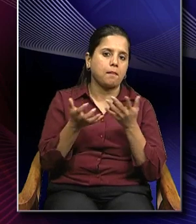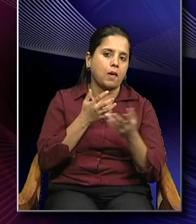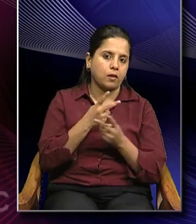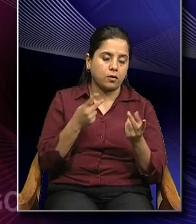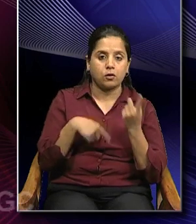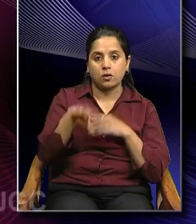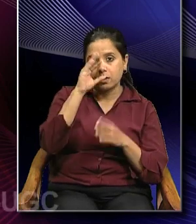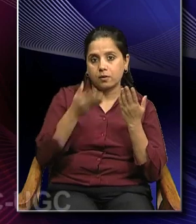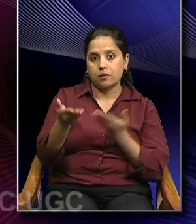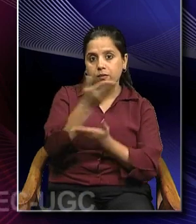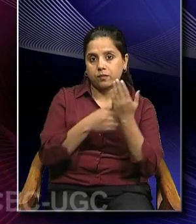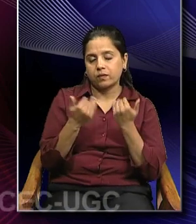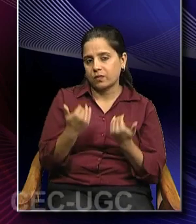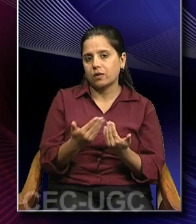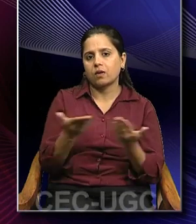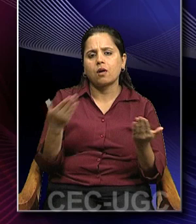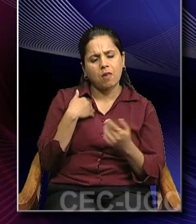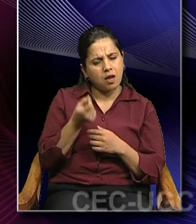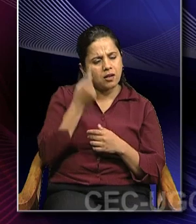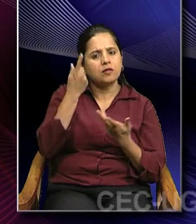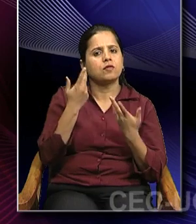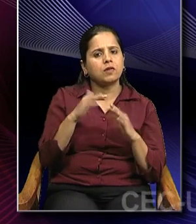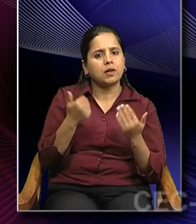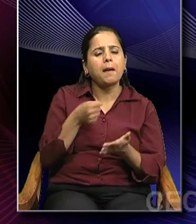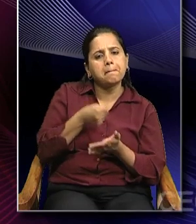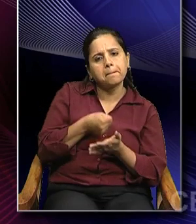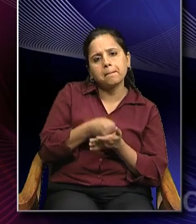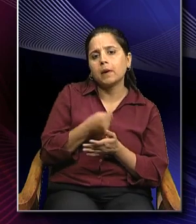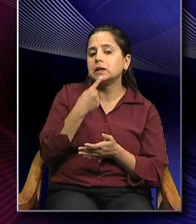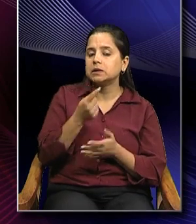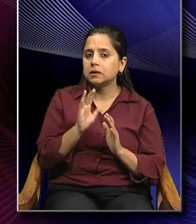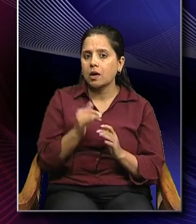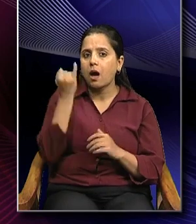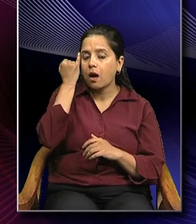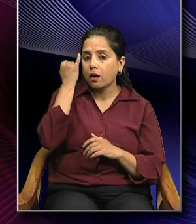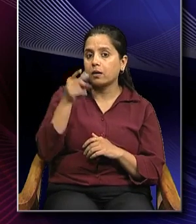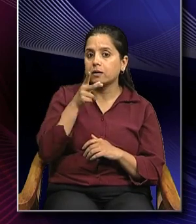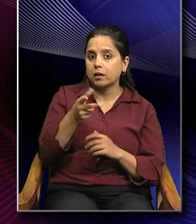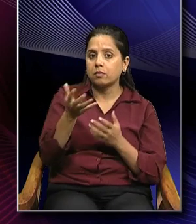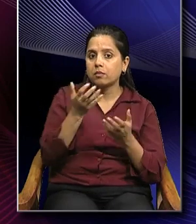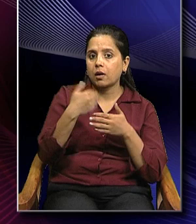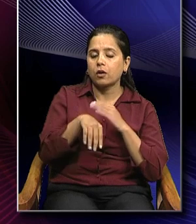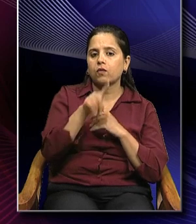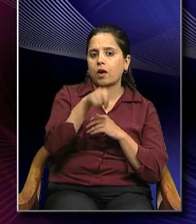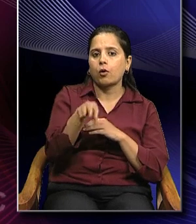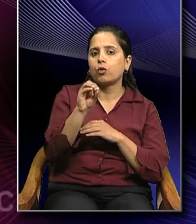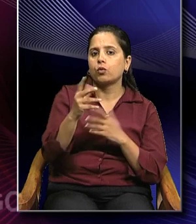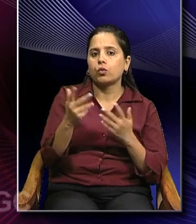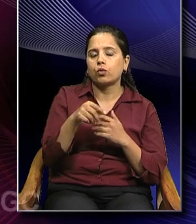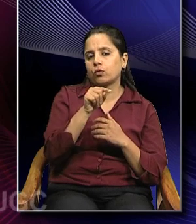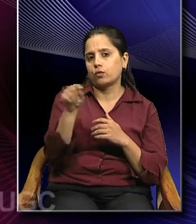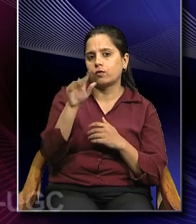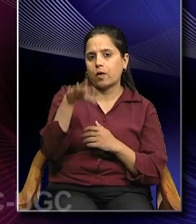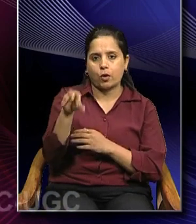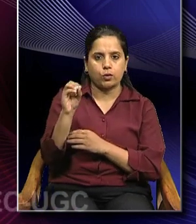my dear learners, with this we had understood the basic ideas behind marketing 1.0 to